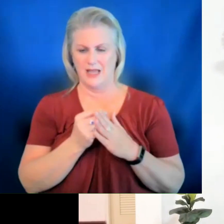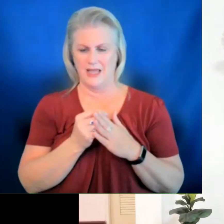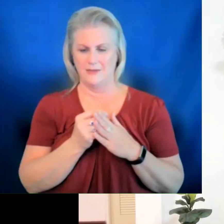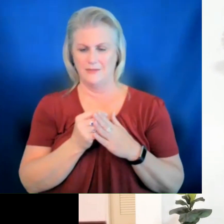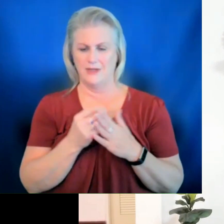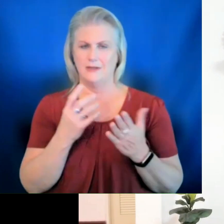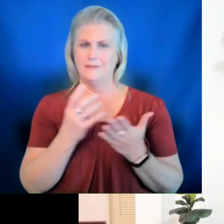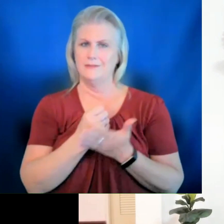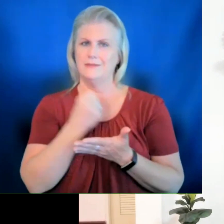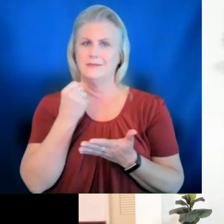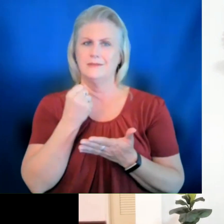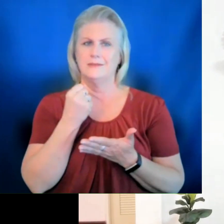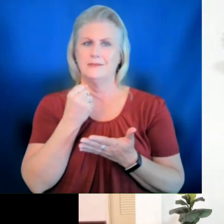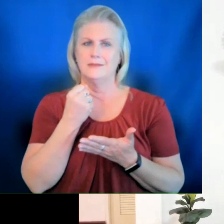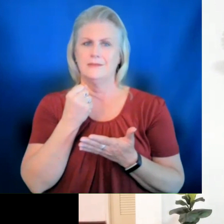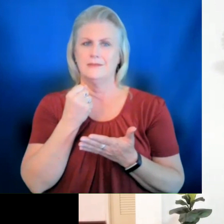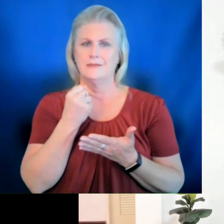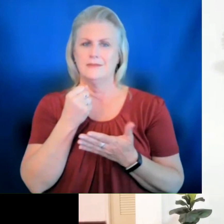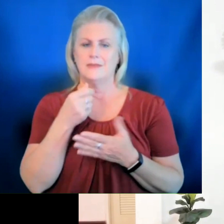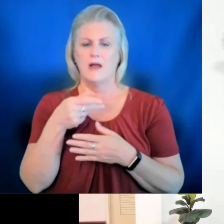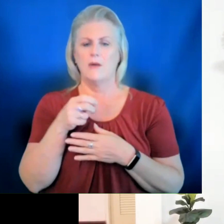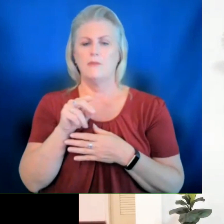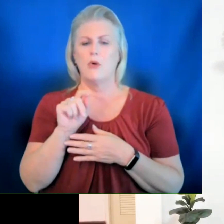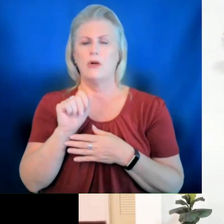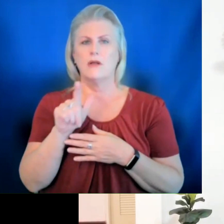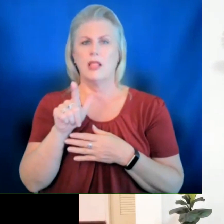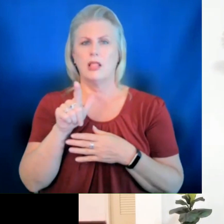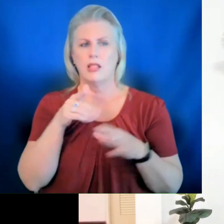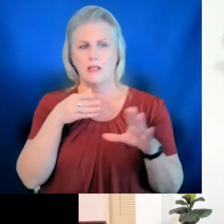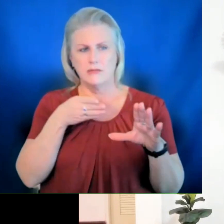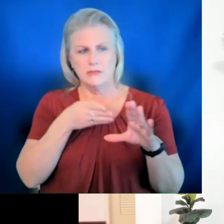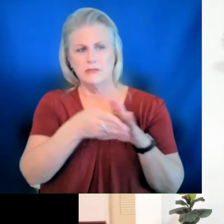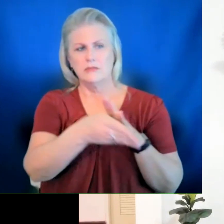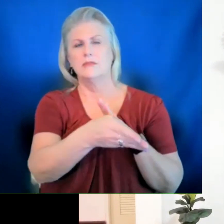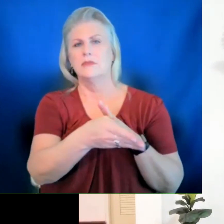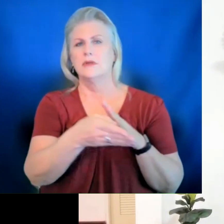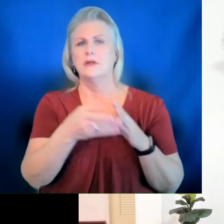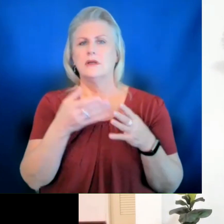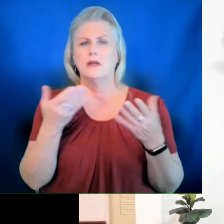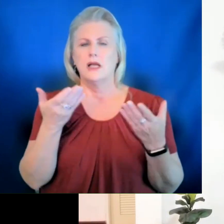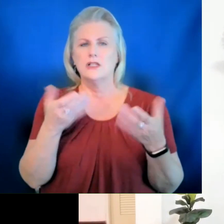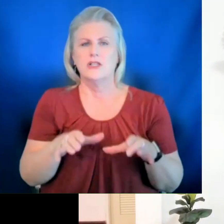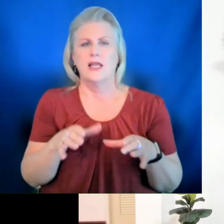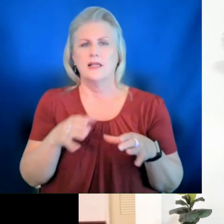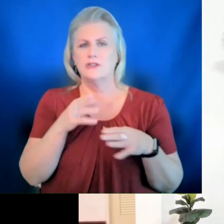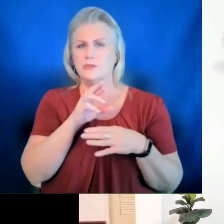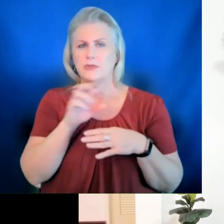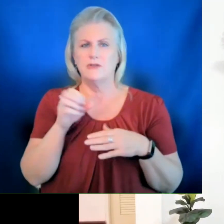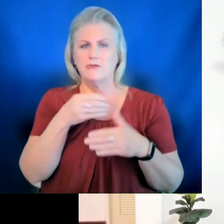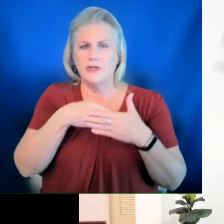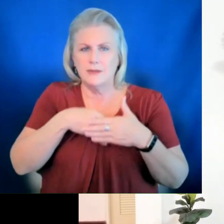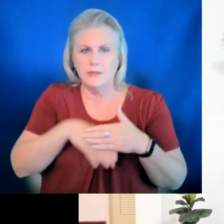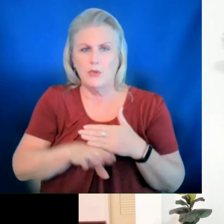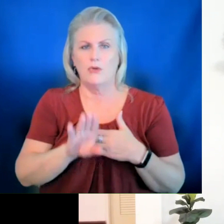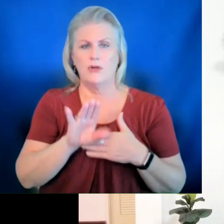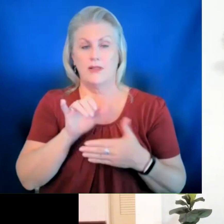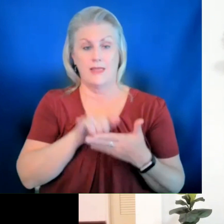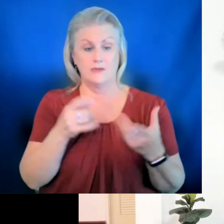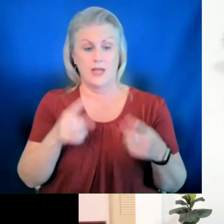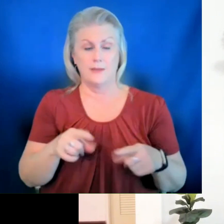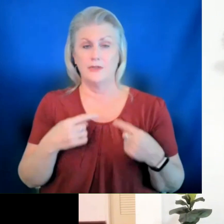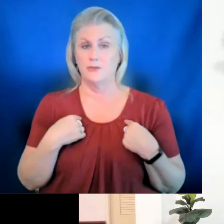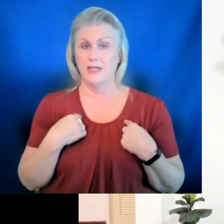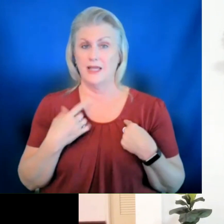as an opportunity to be reborn. And this is what happened to me. I felt like I